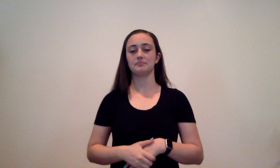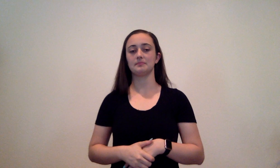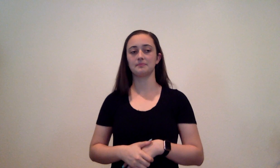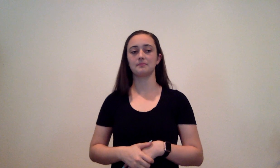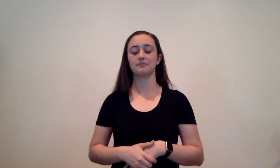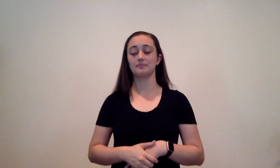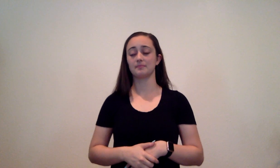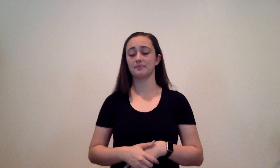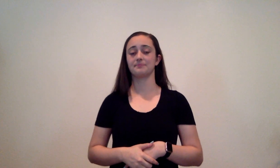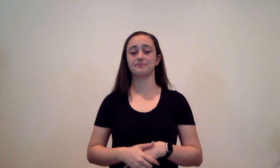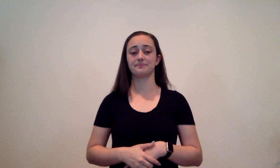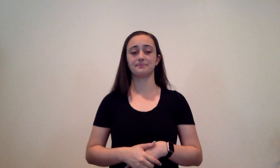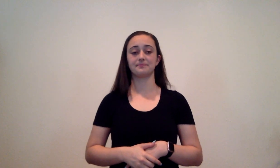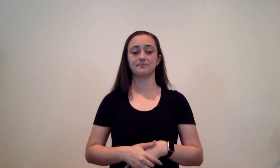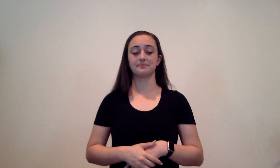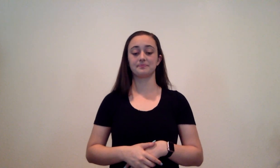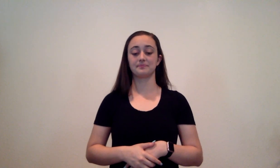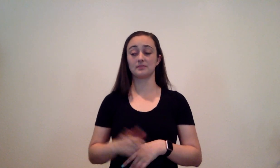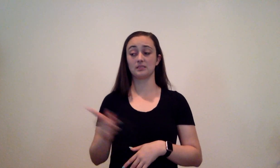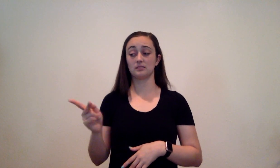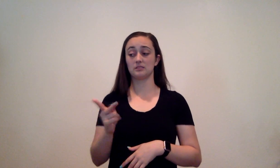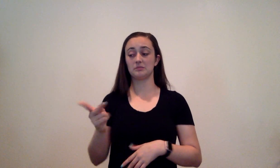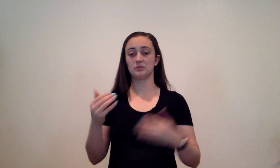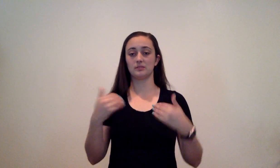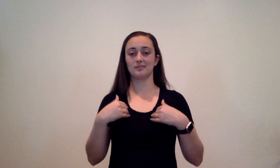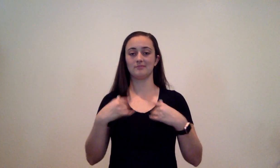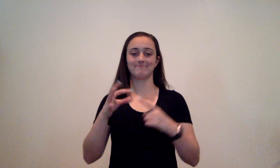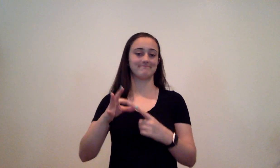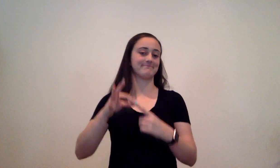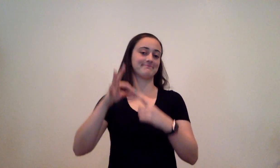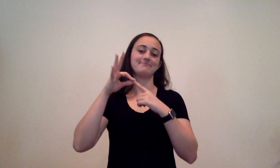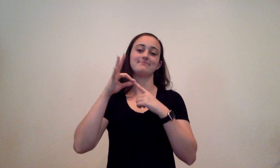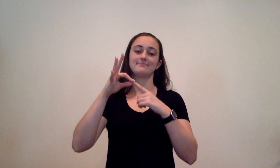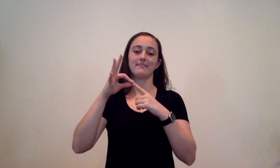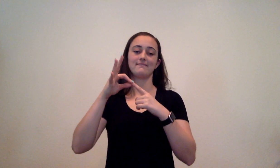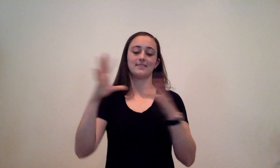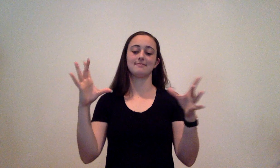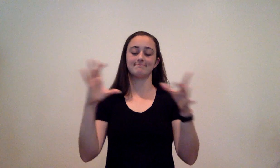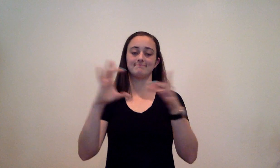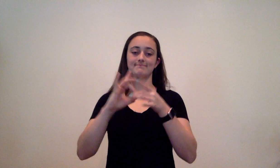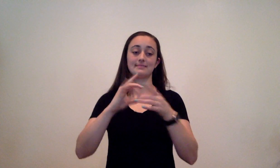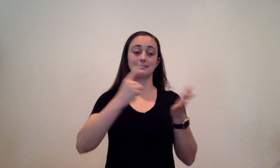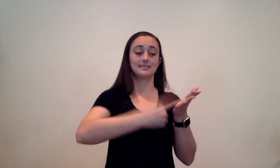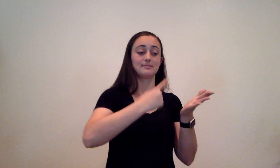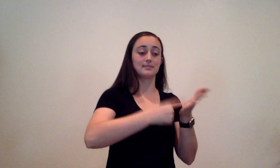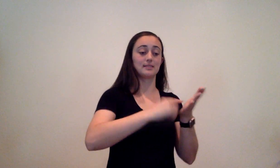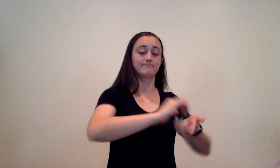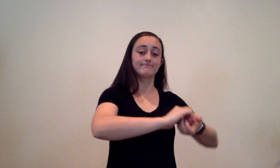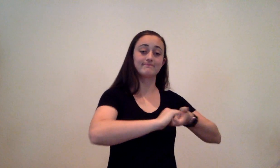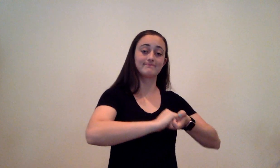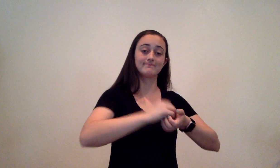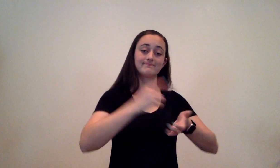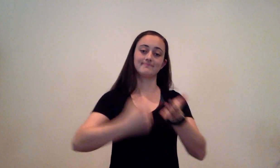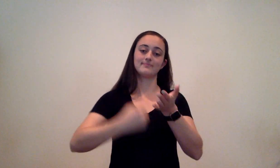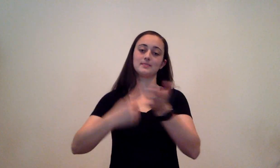two city-states just had a unique relationship where sometimes they worked together and sometimes they would fight.